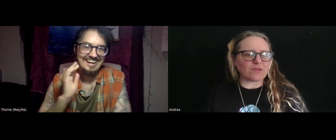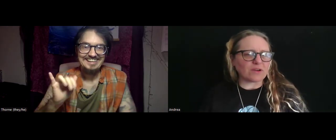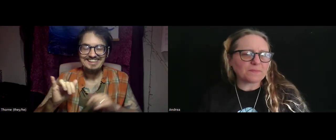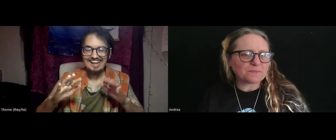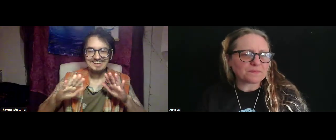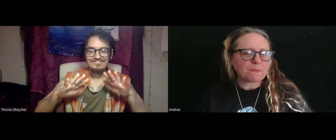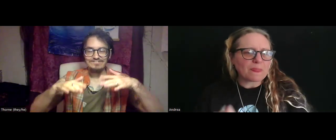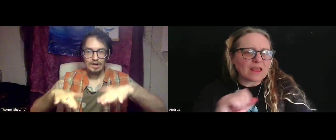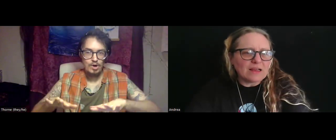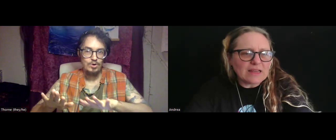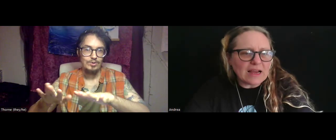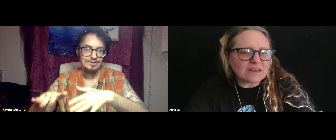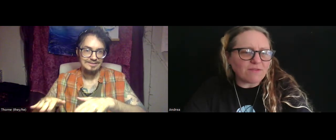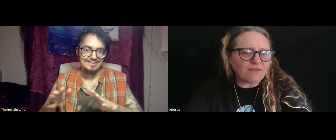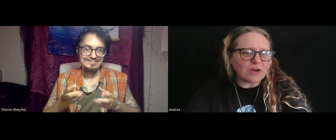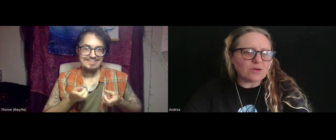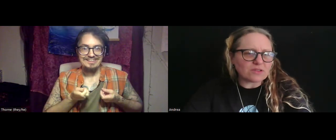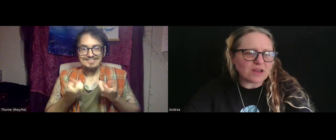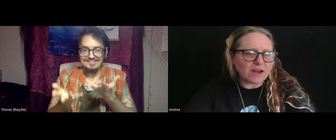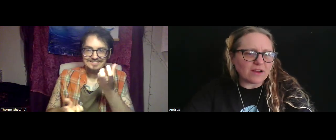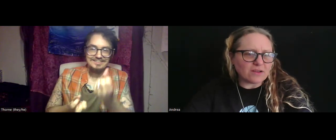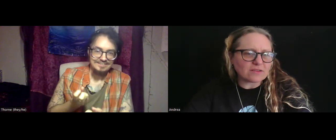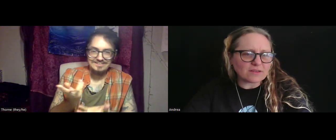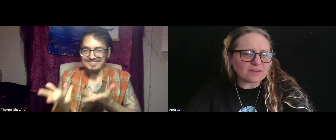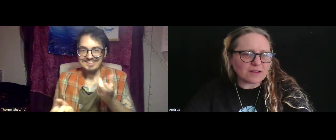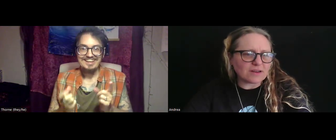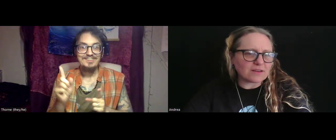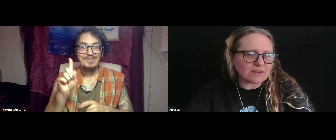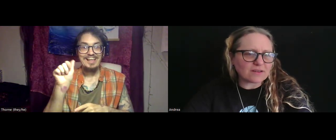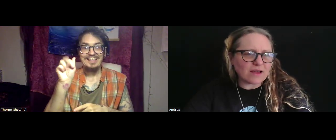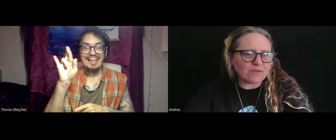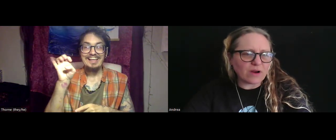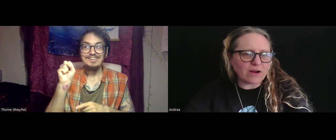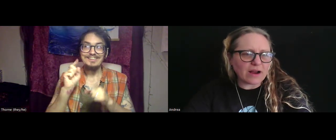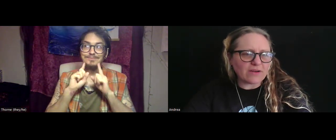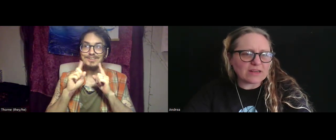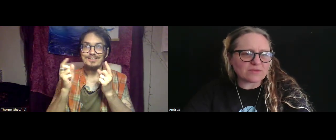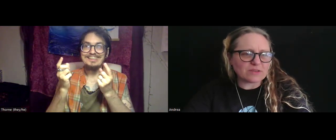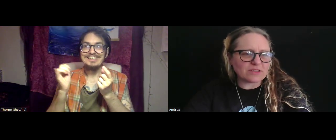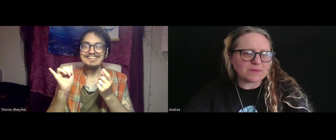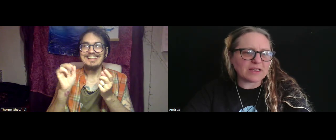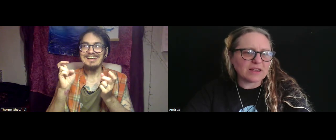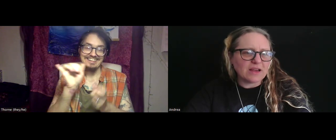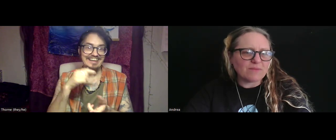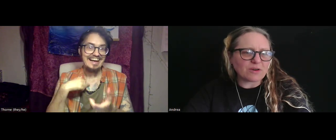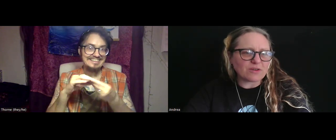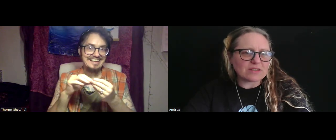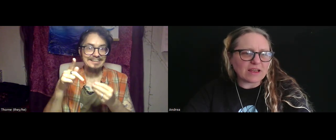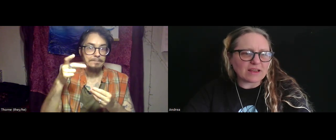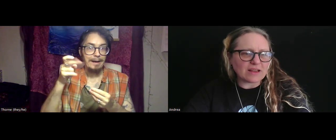feel. Yeah, it's like a flow style kind of, and where Aries would just be Mercury is like